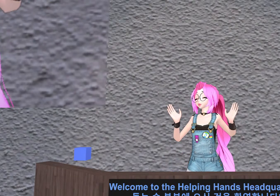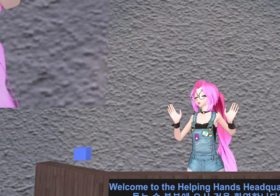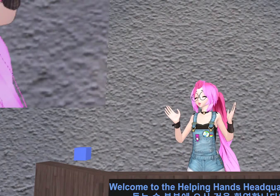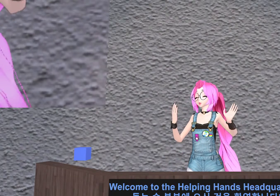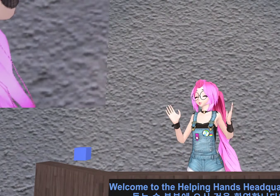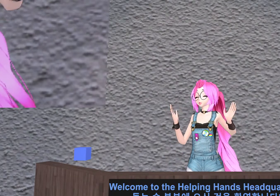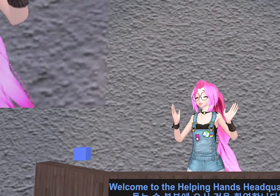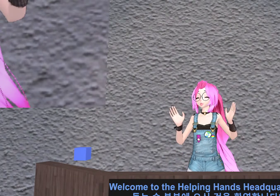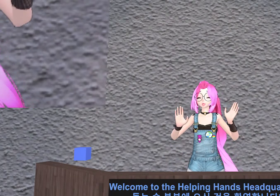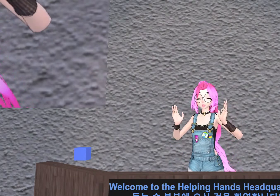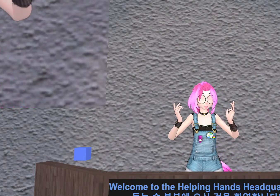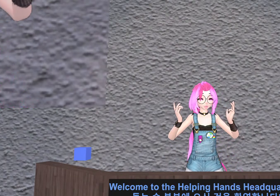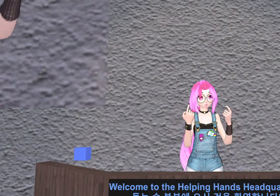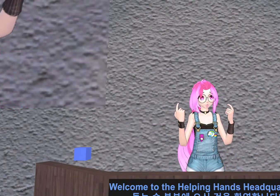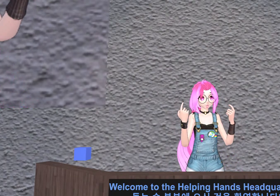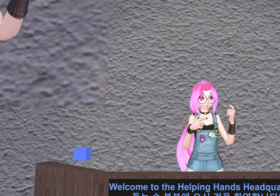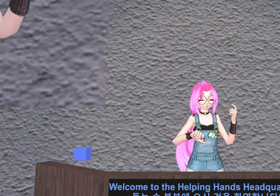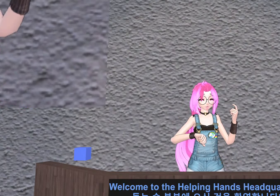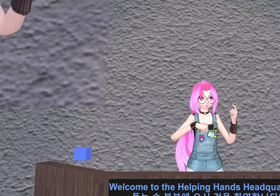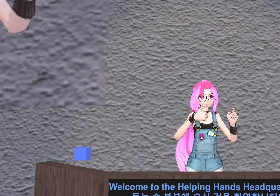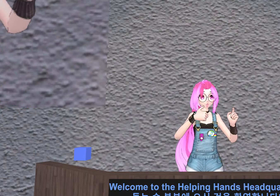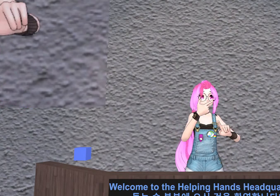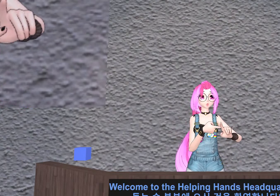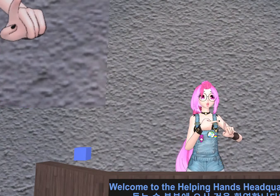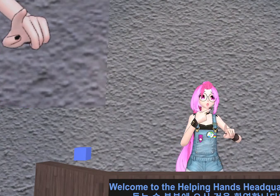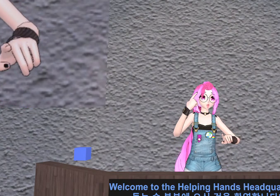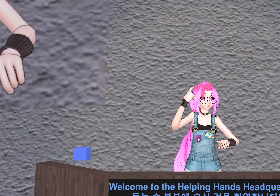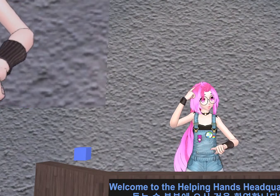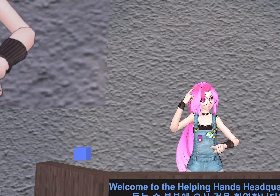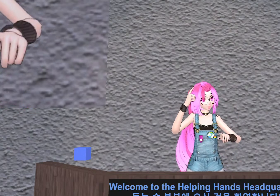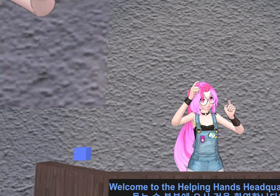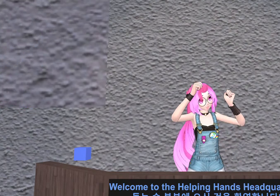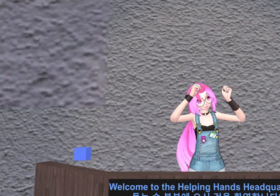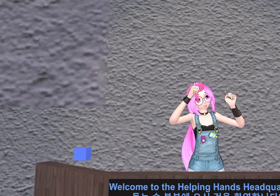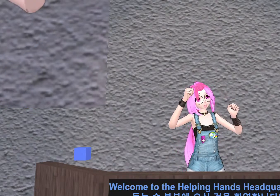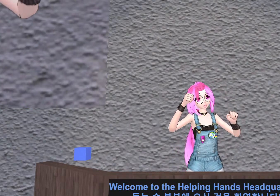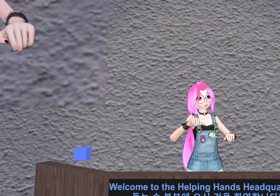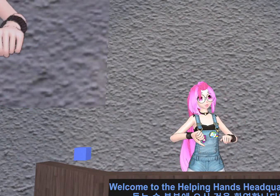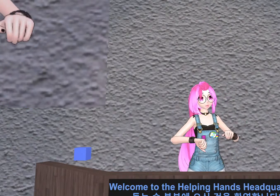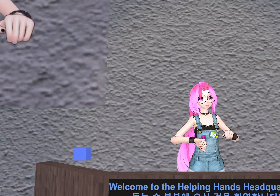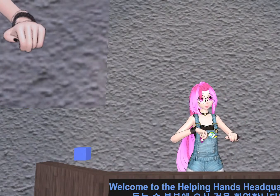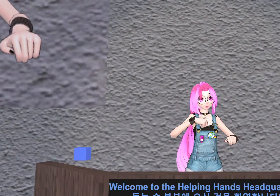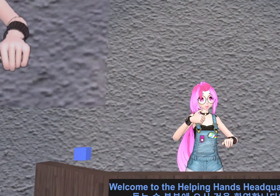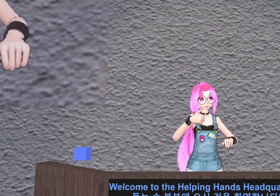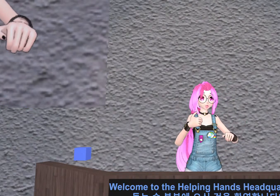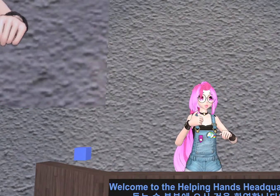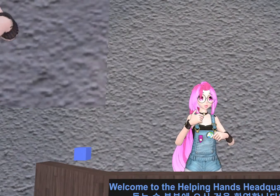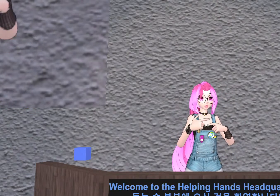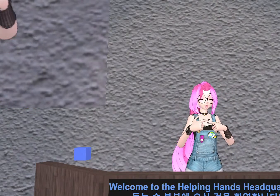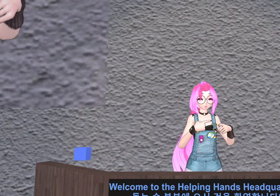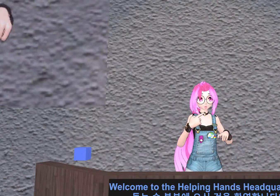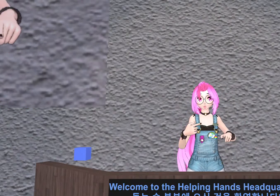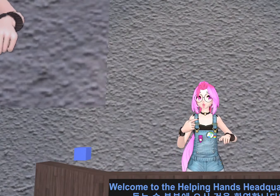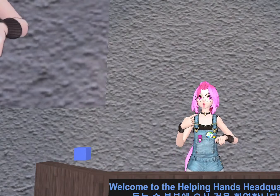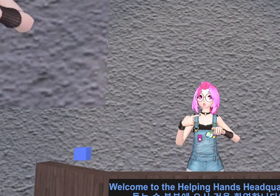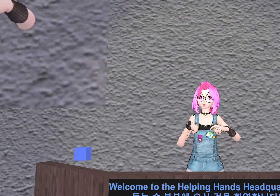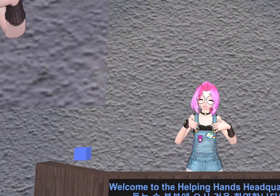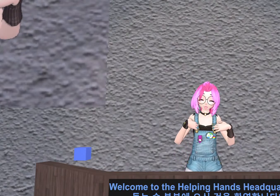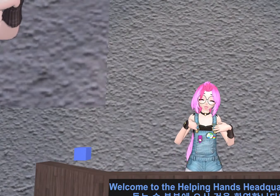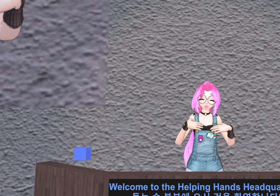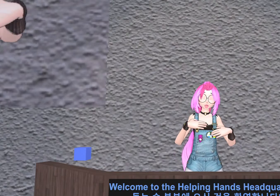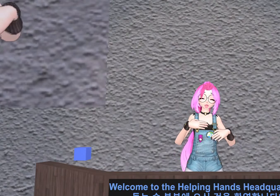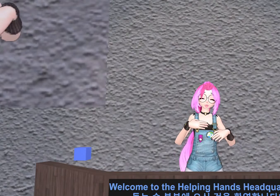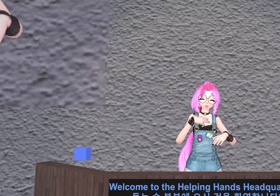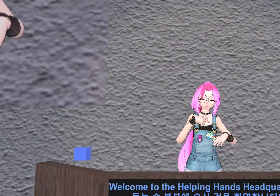Month. Yay! So to celebrate Pride Month, I thought I could teach some pride